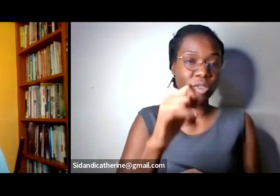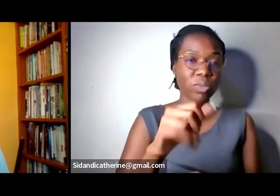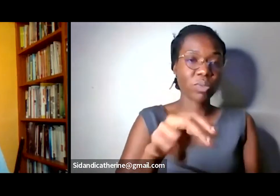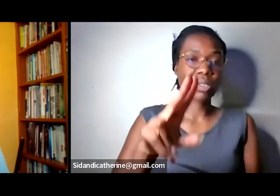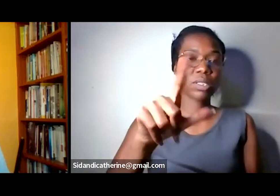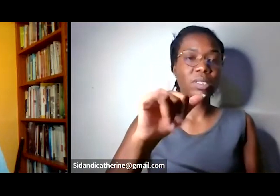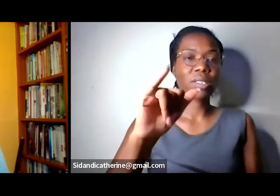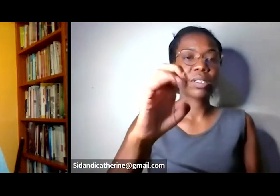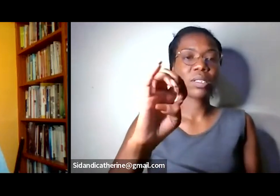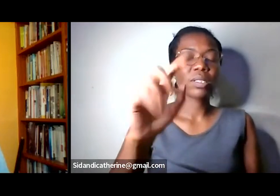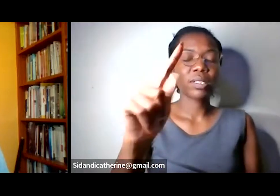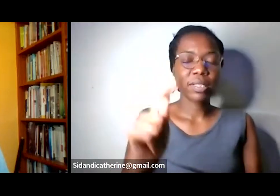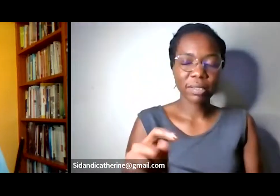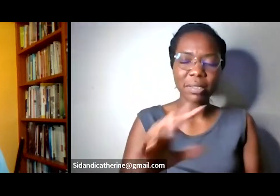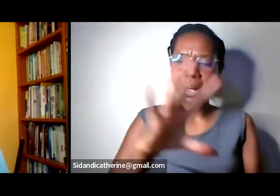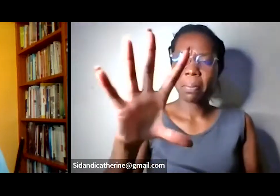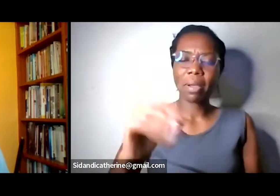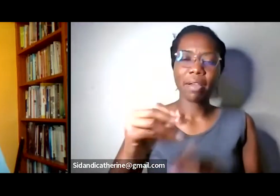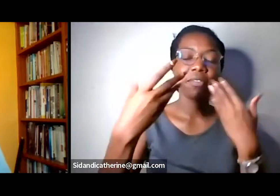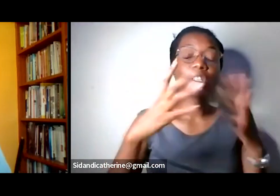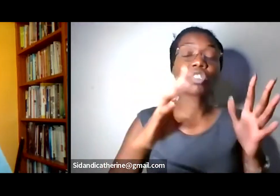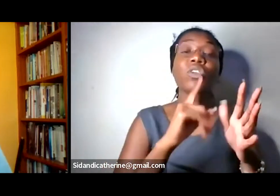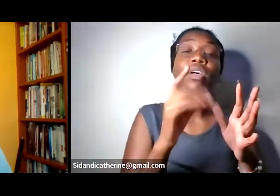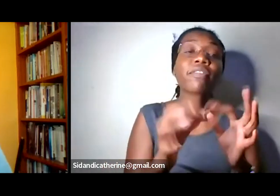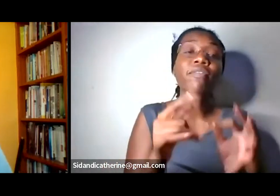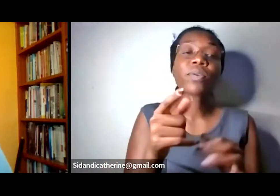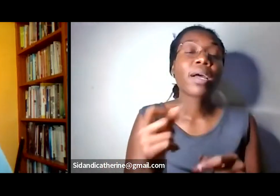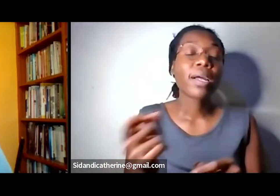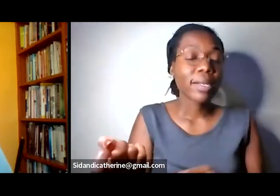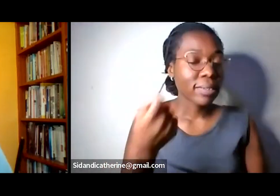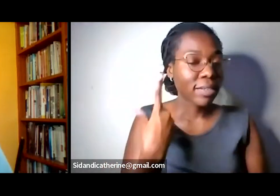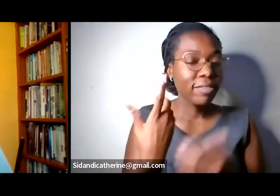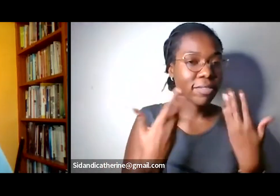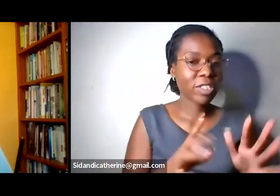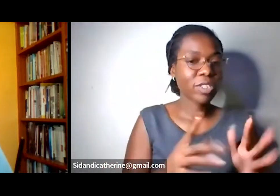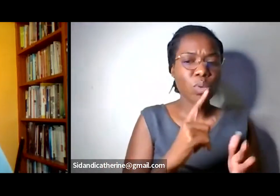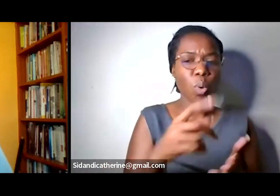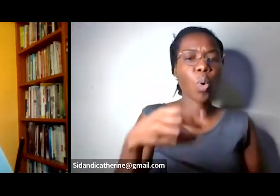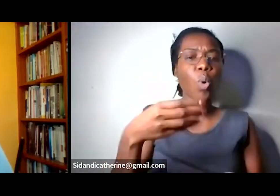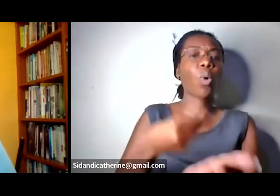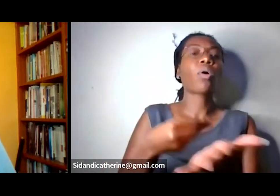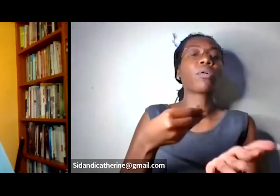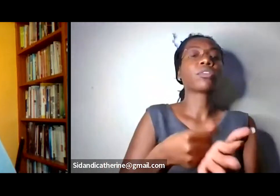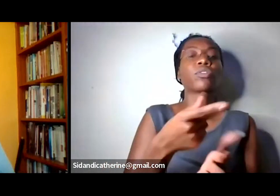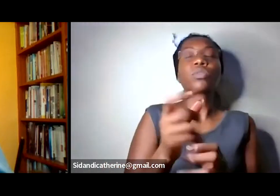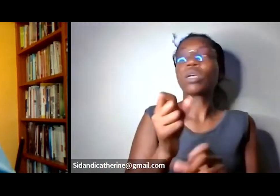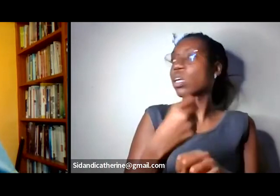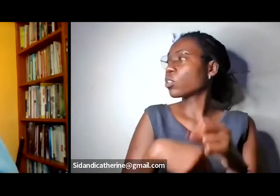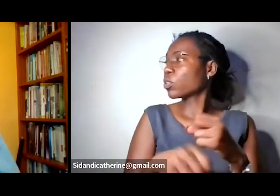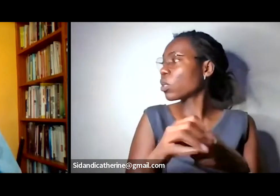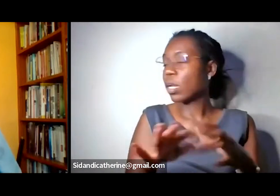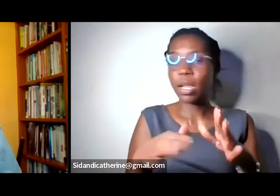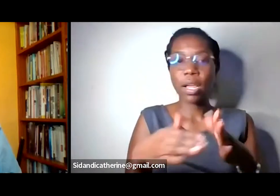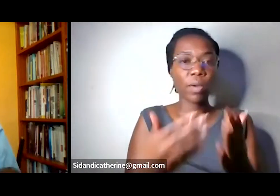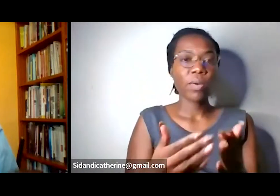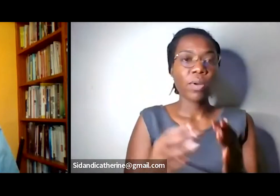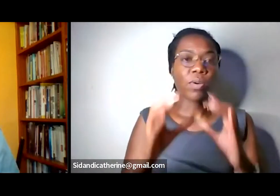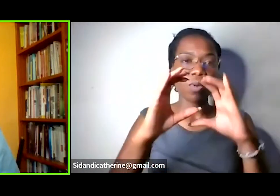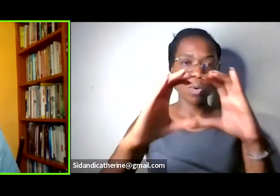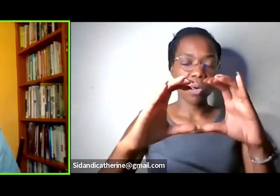is I belong to various networking groups and BNI. And every week we are meeting new